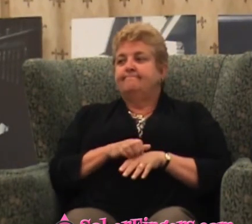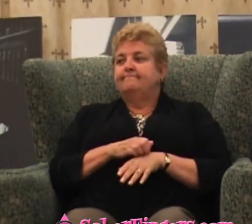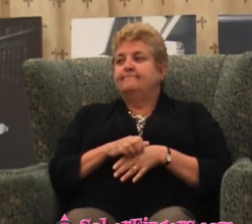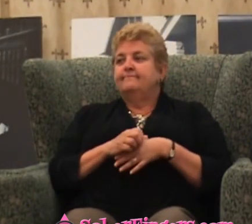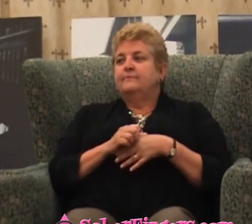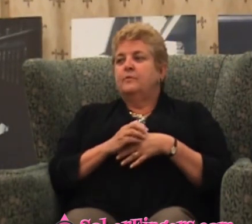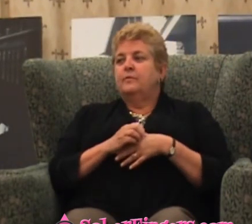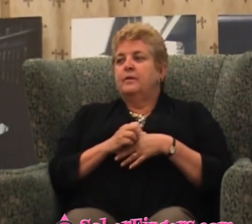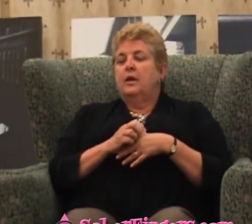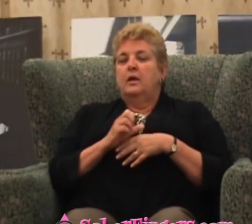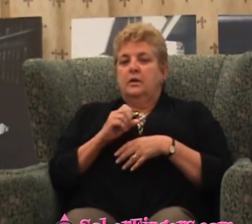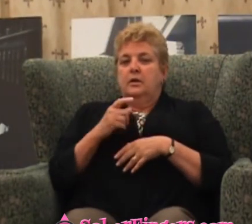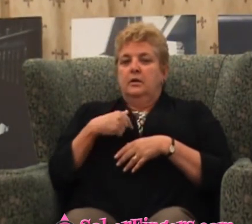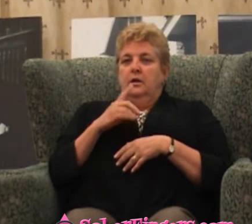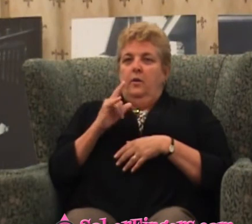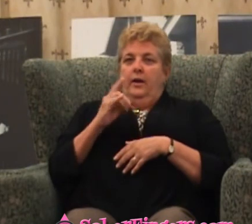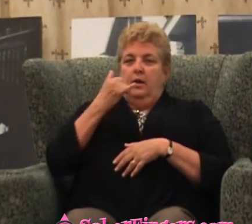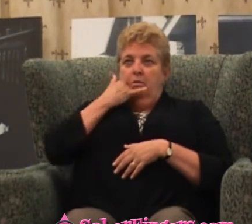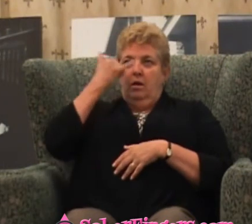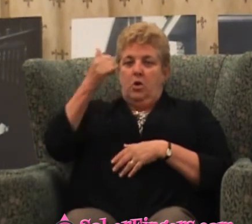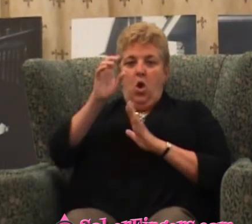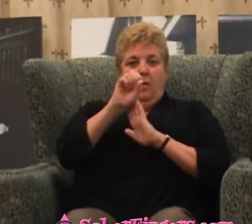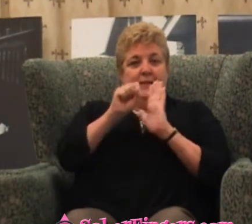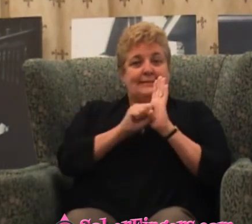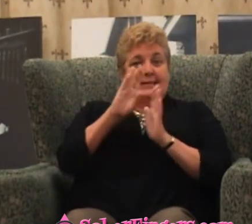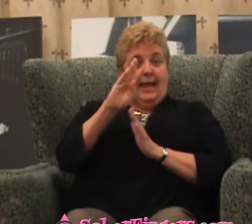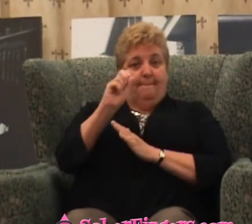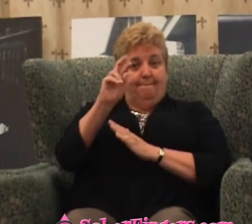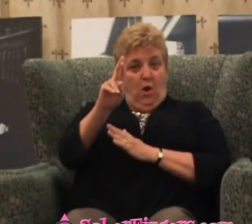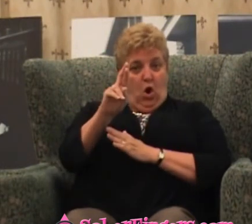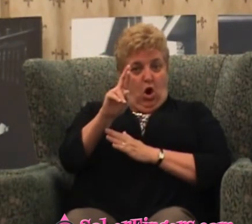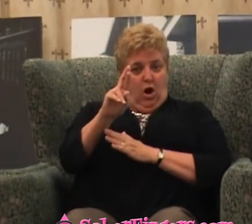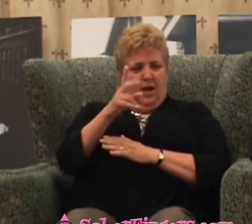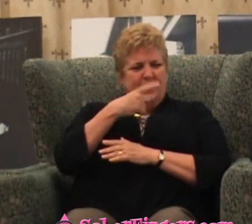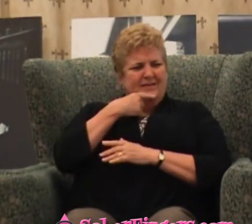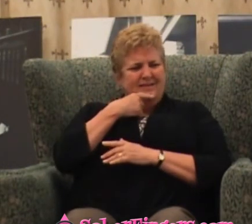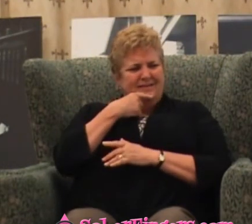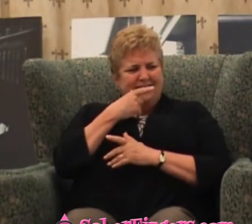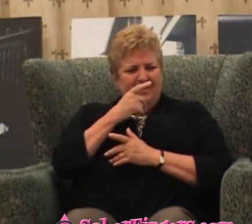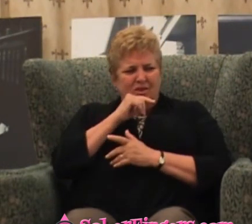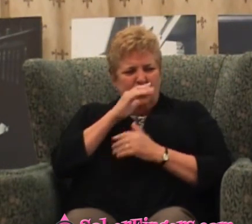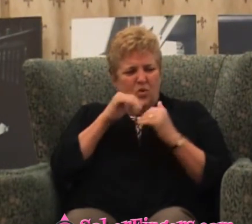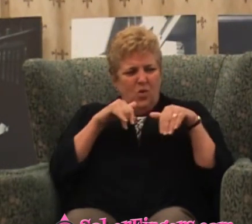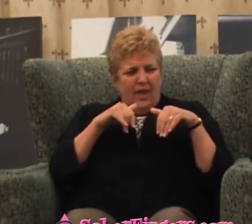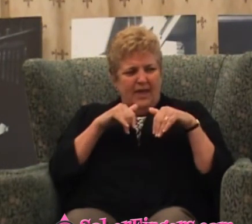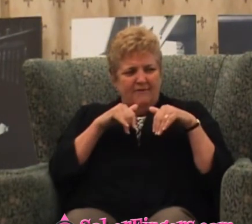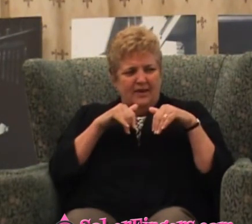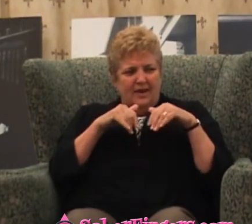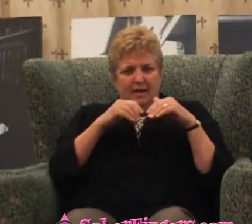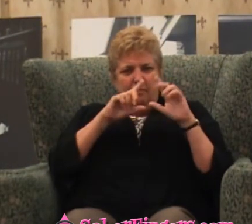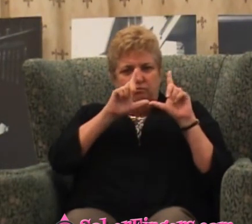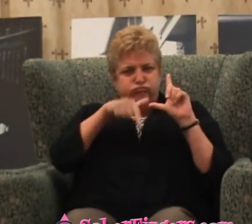I called up the State Bar of California. They told me, "Mr. White, you haven't been disbarred. You've been suspended for non-payment of